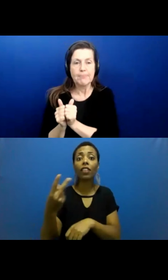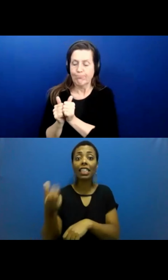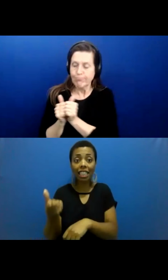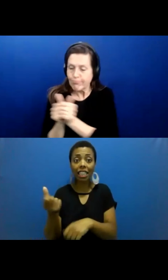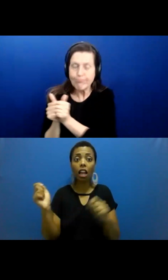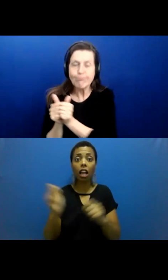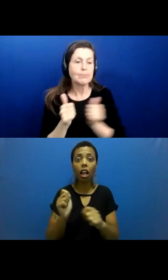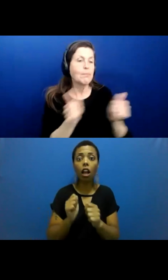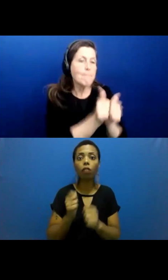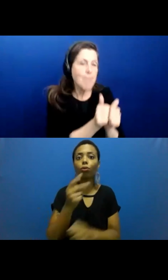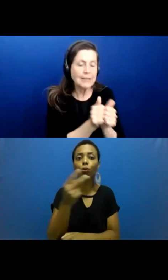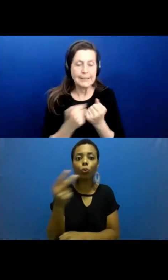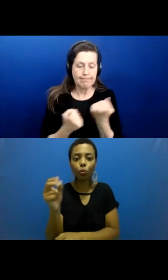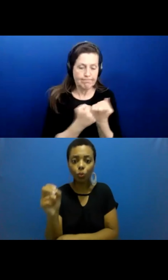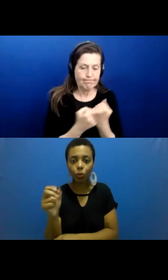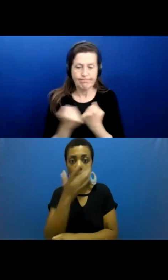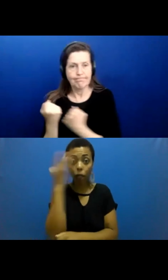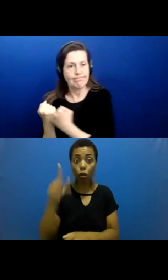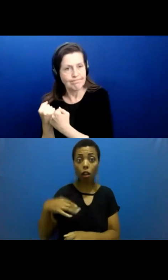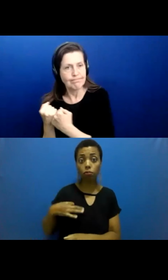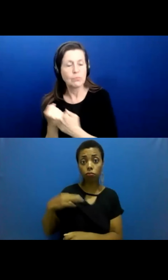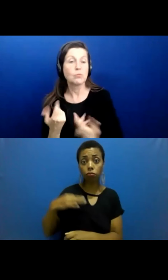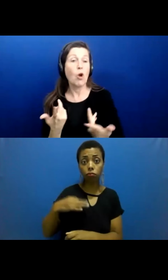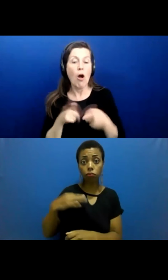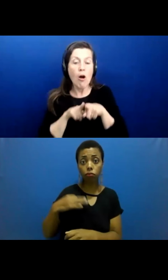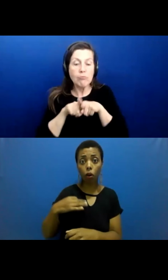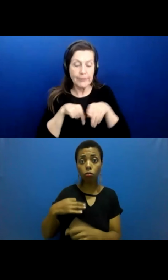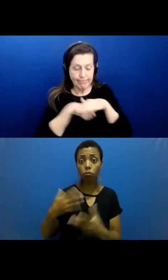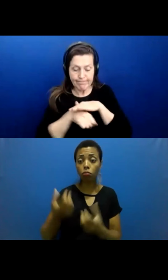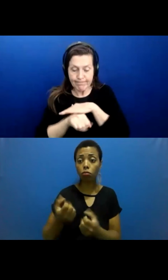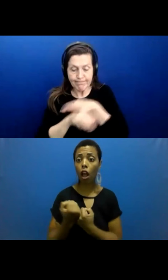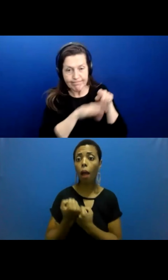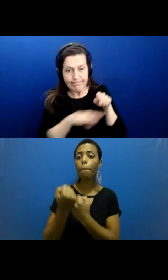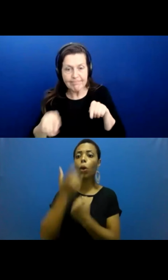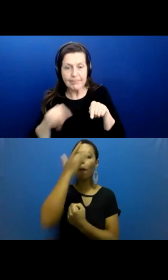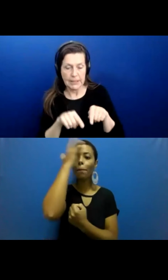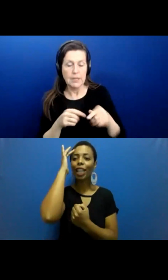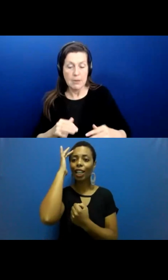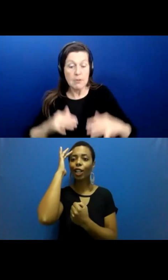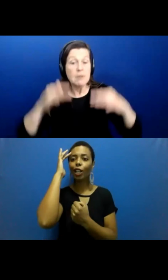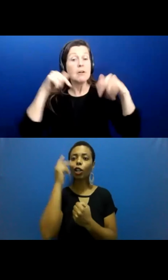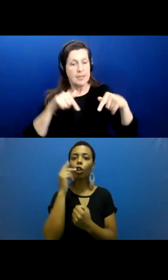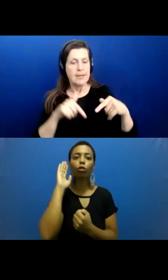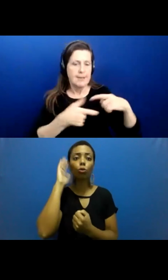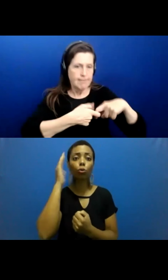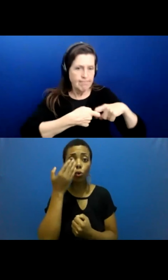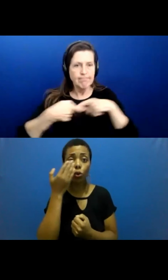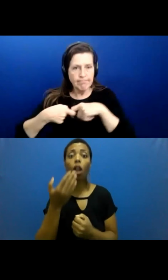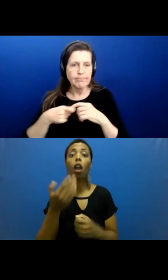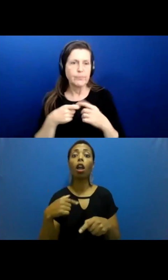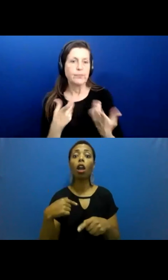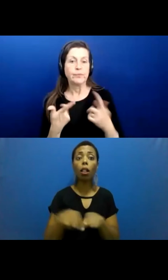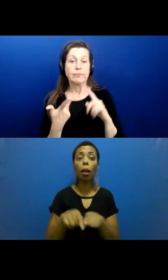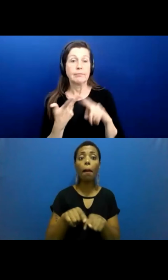disabled people with volunteers, support siblings of people who are deafblind and have complex disabilities, gather information